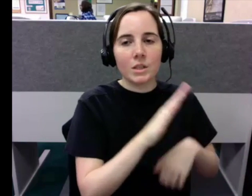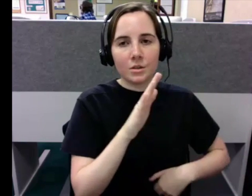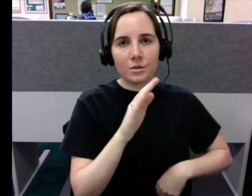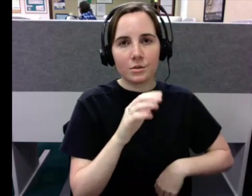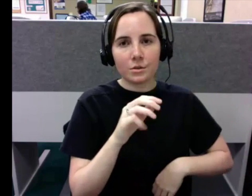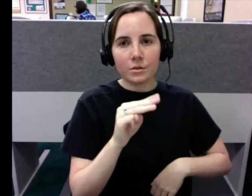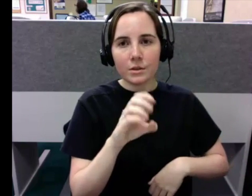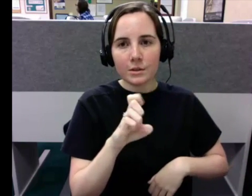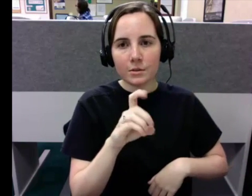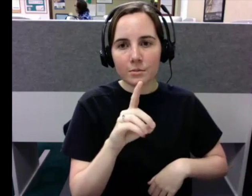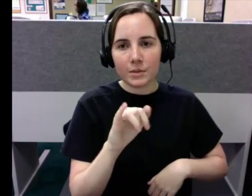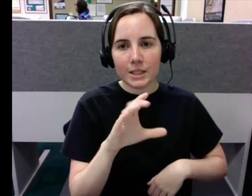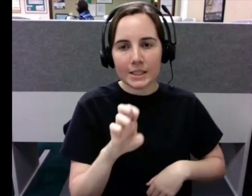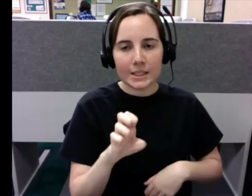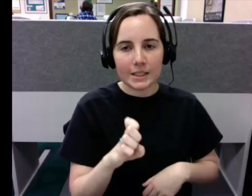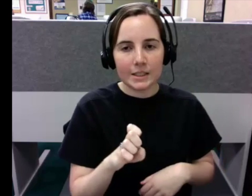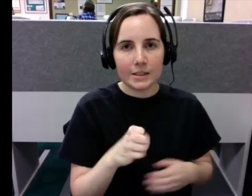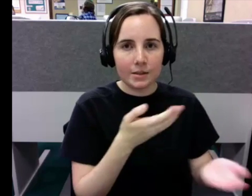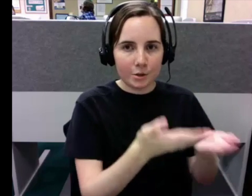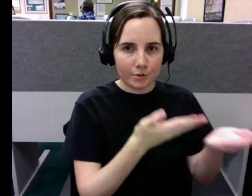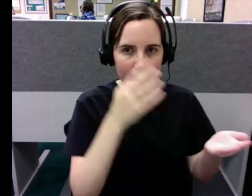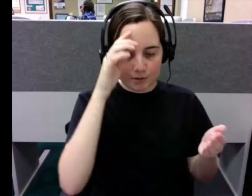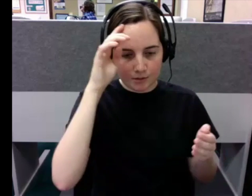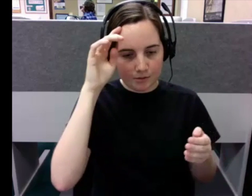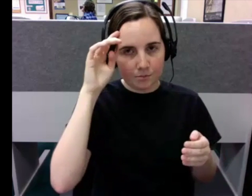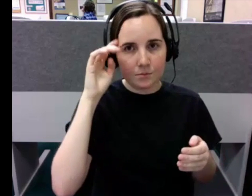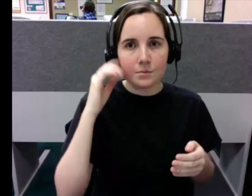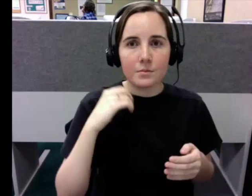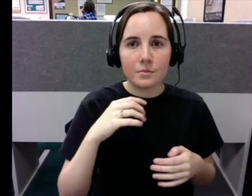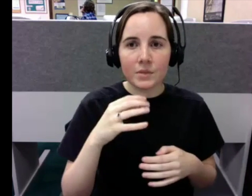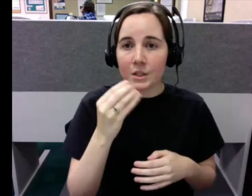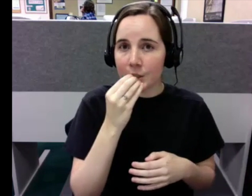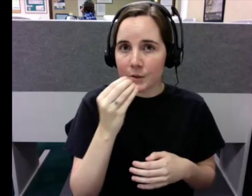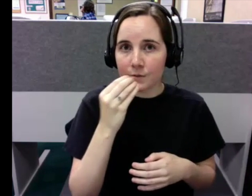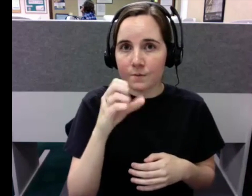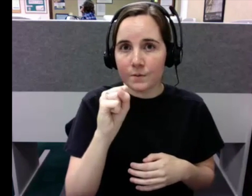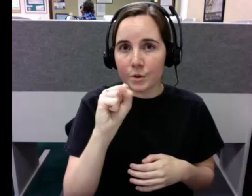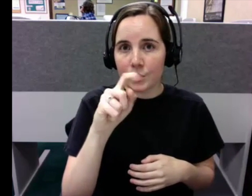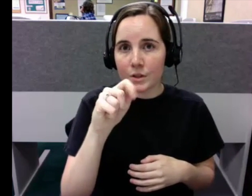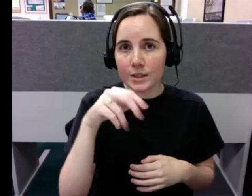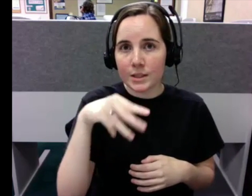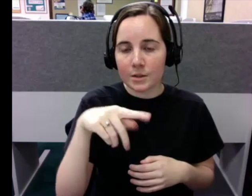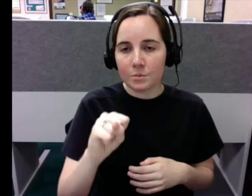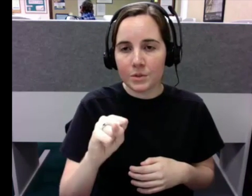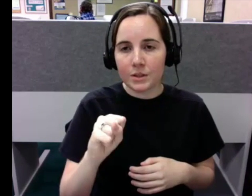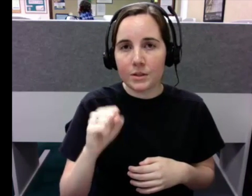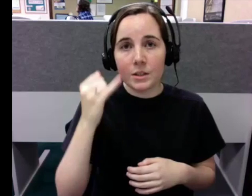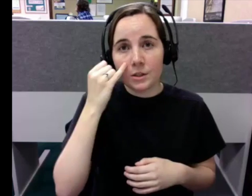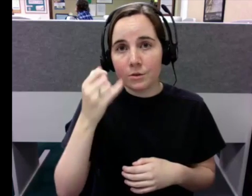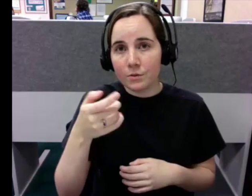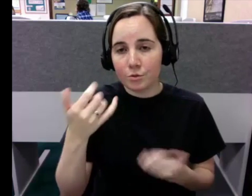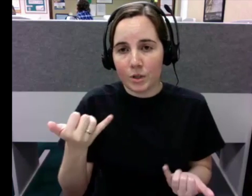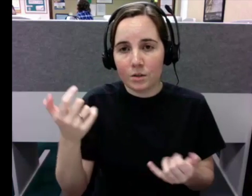Supplemental Nutrition Assistance Program, food stamps. If you get SSI, you might be